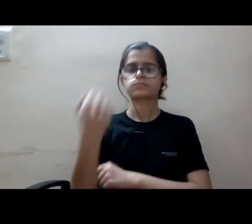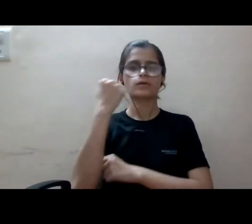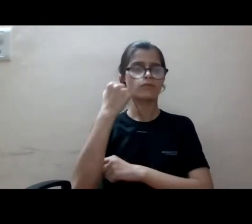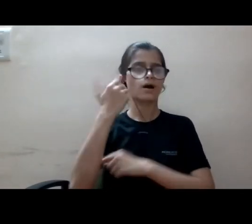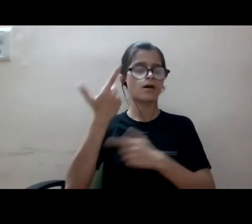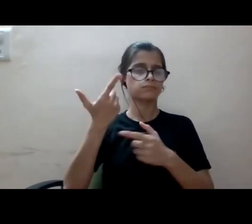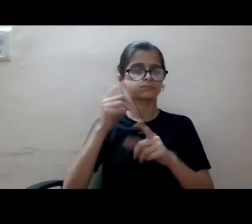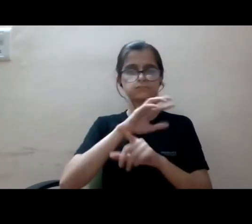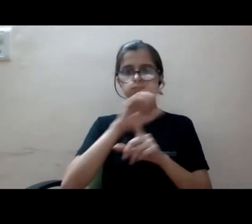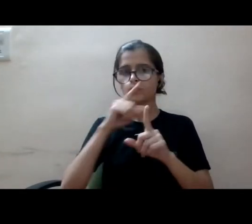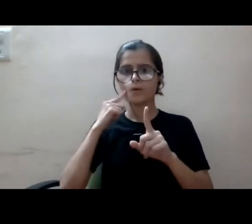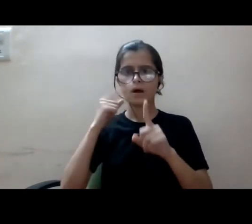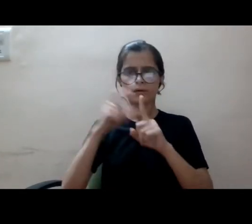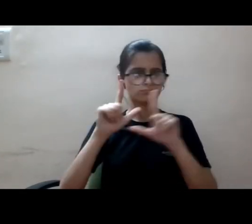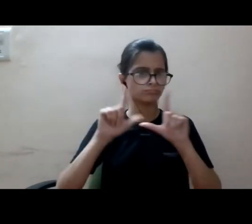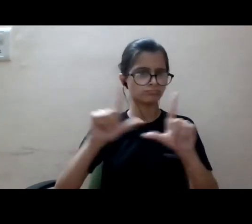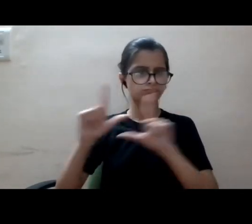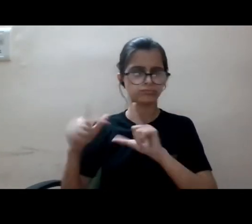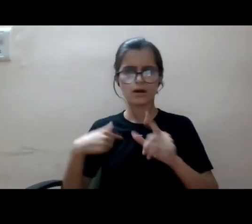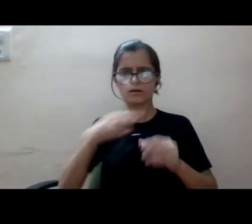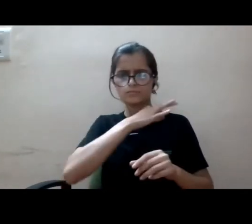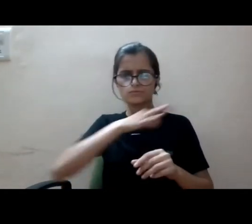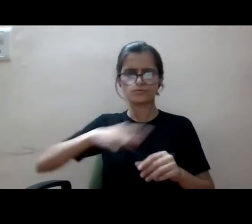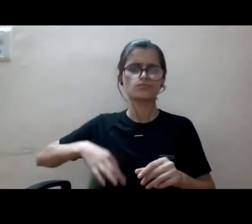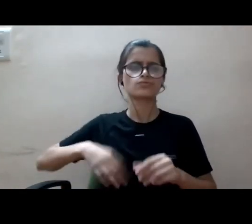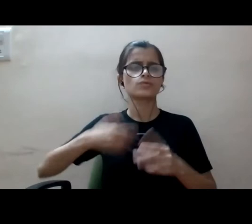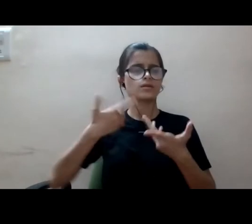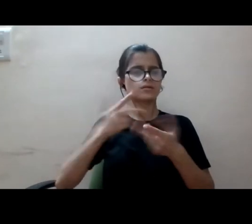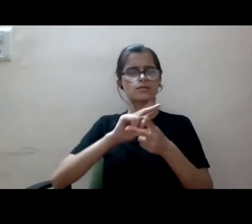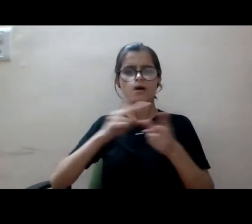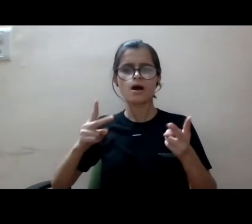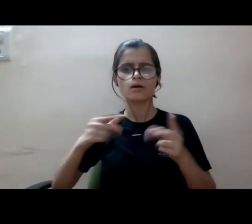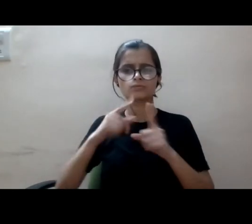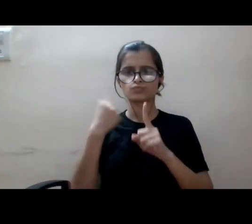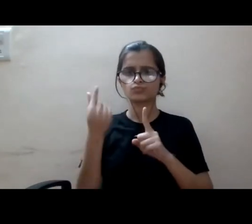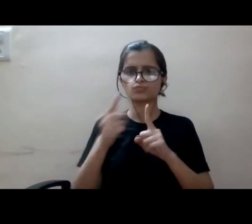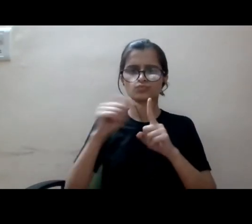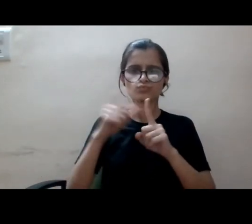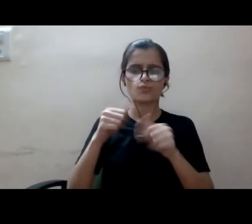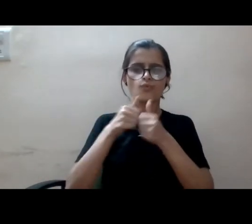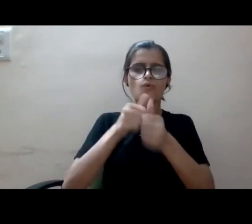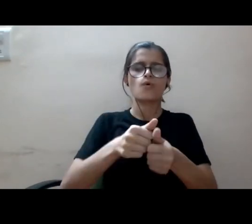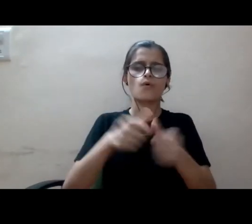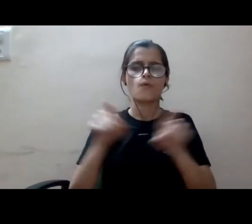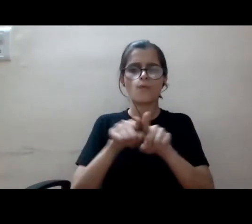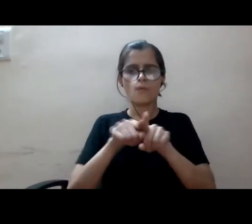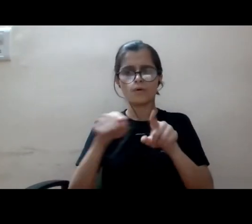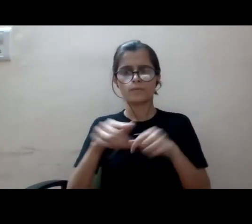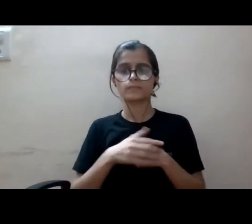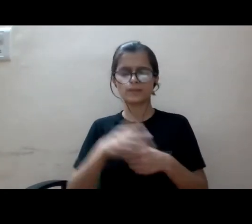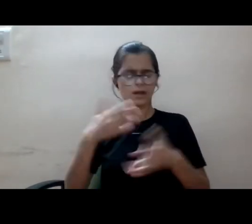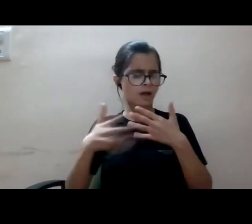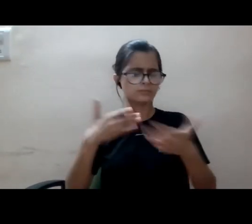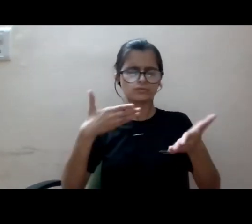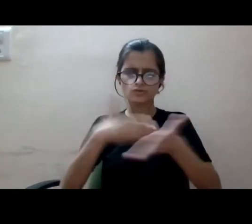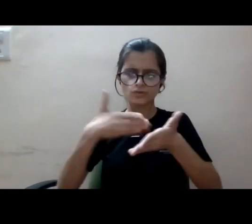religious revivalism have been feeding debates on the clash of civilizations and Islam's challenges to the